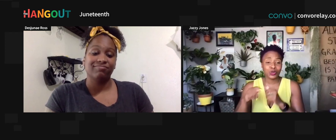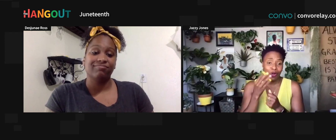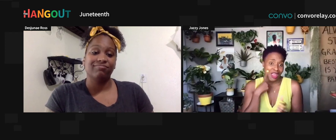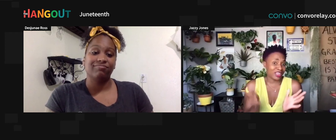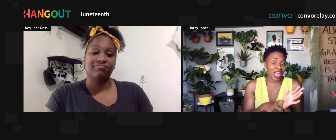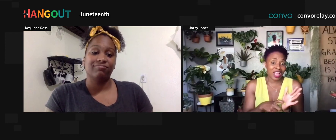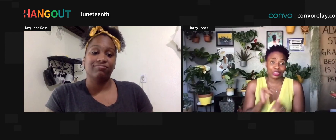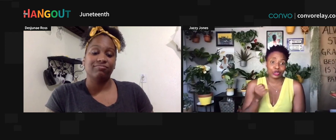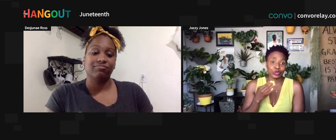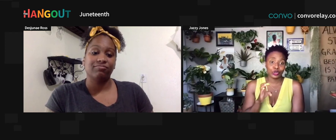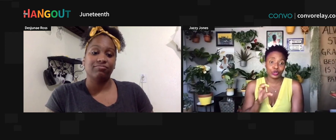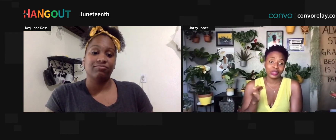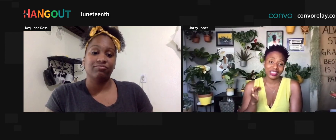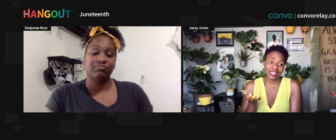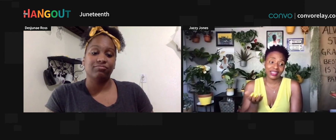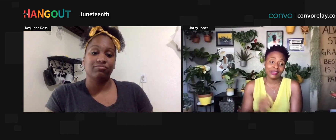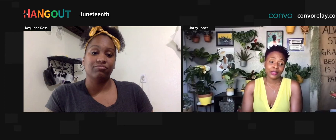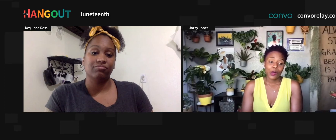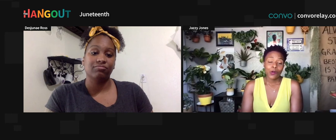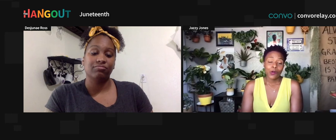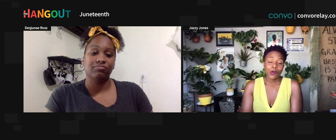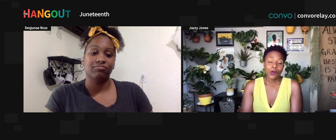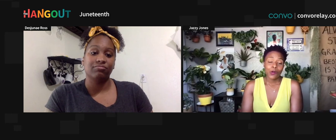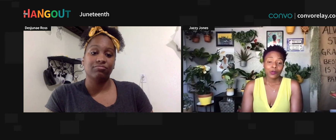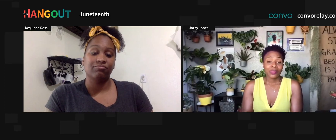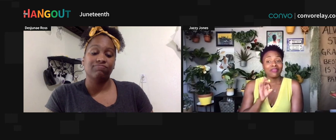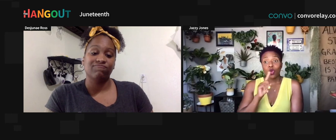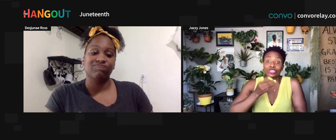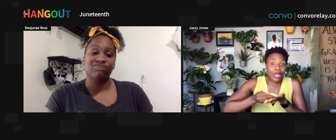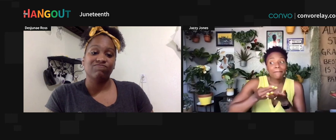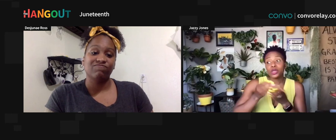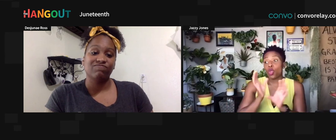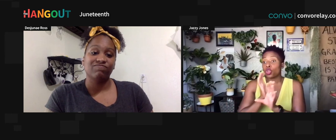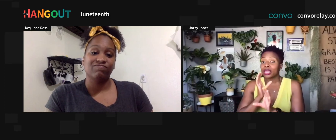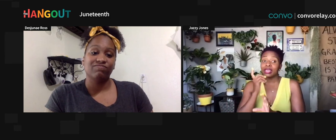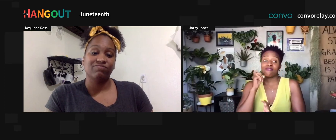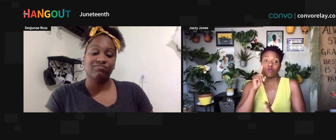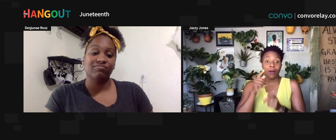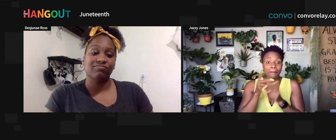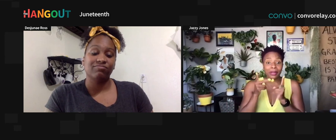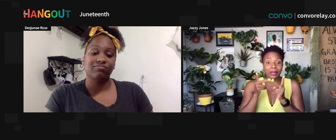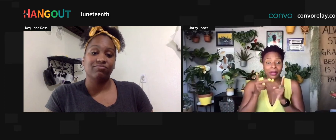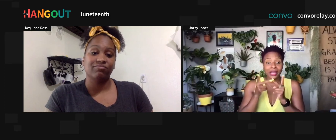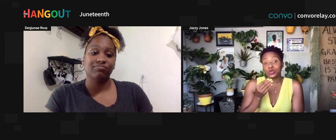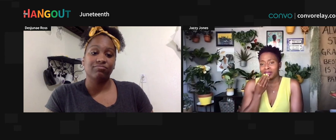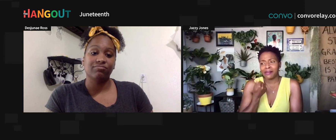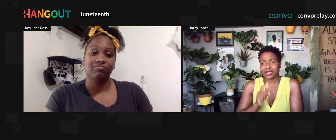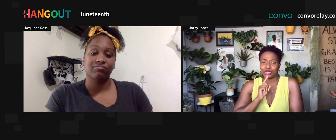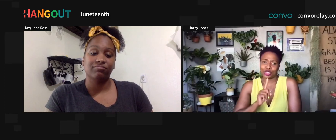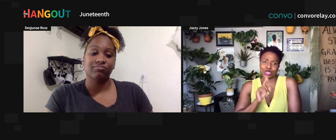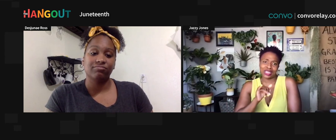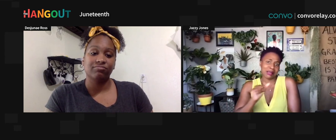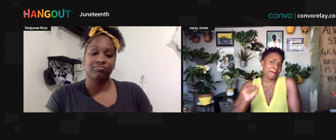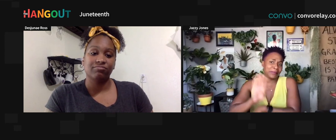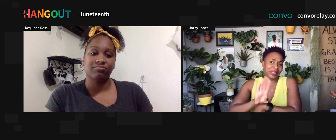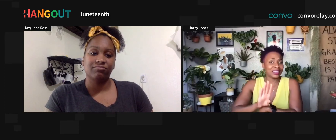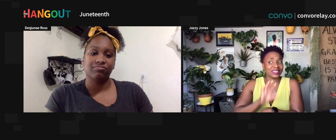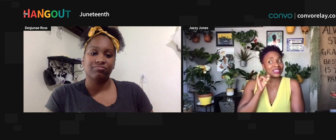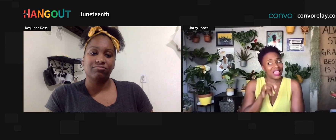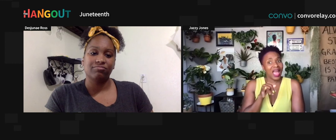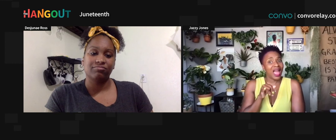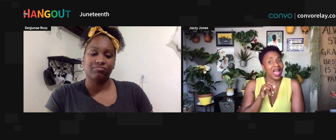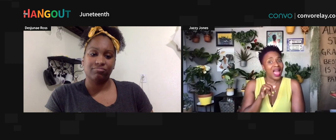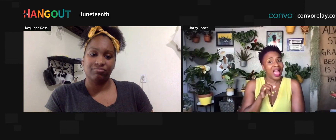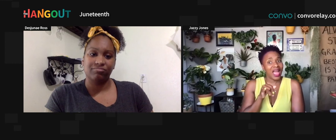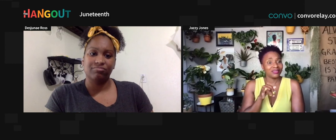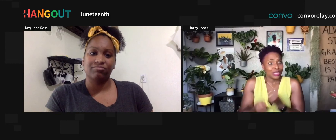the value for each other in different ways, to recognize Juneteenth, not just on the day, but all the time. When we look for